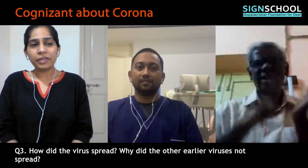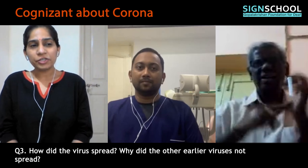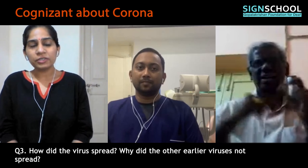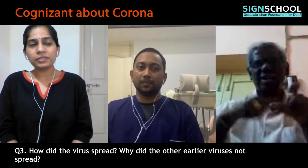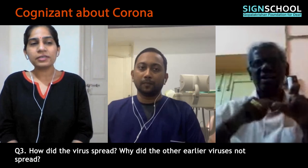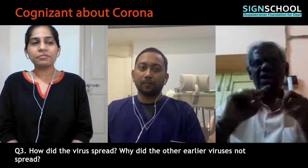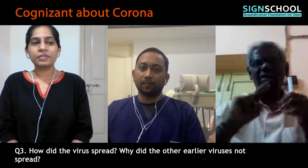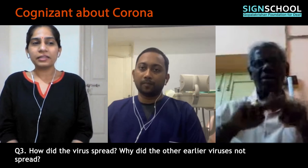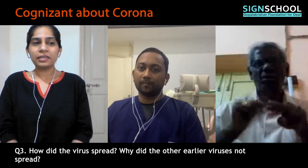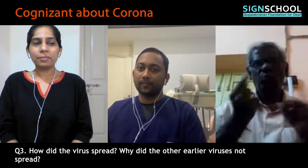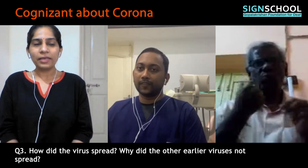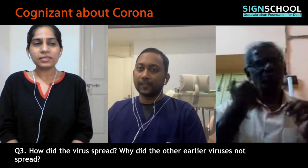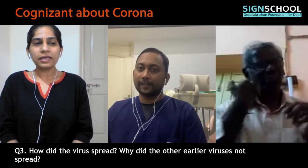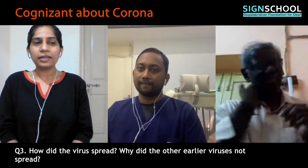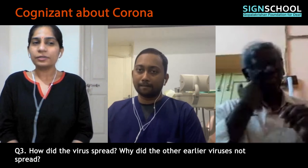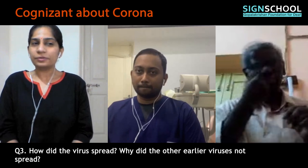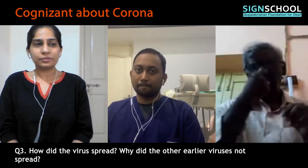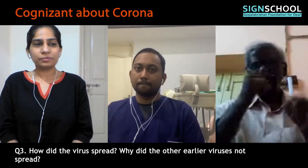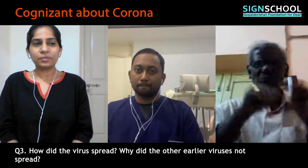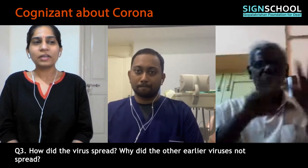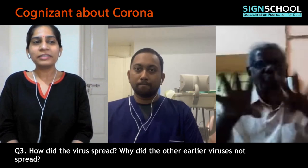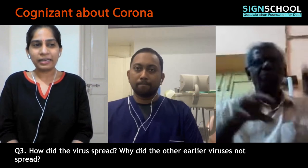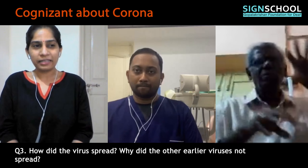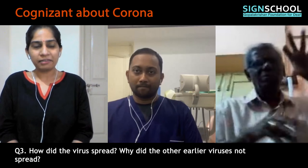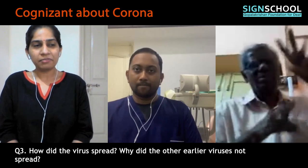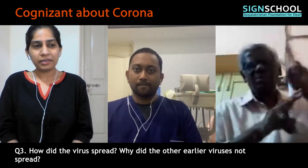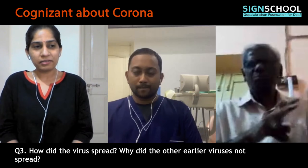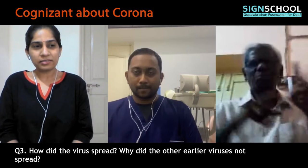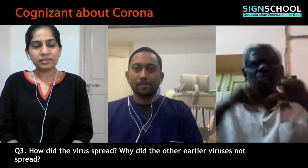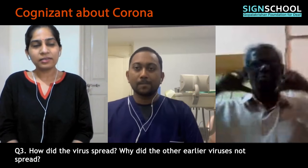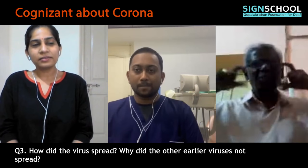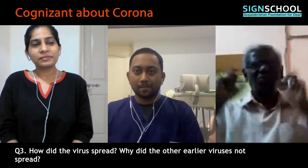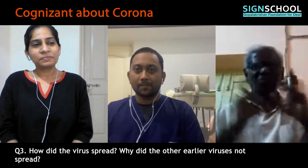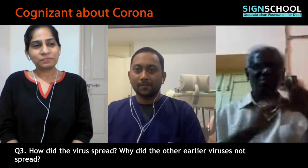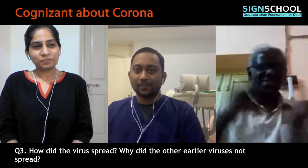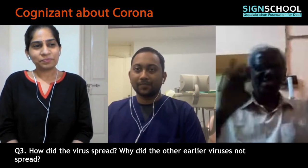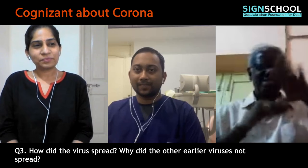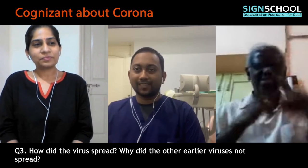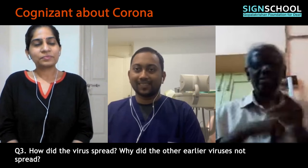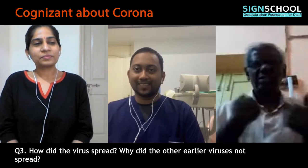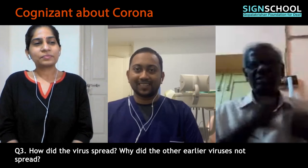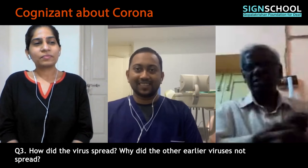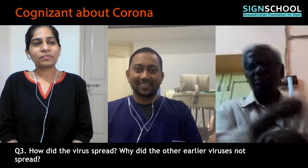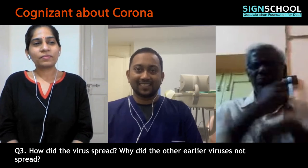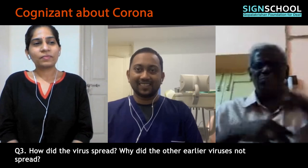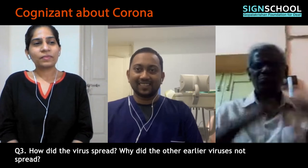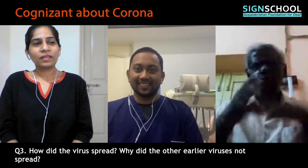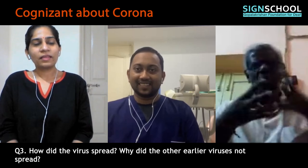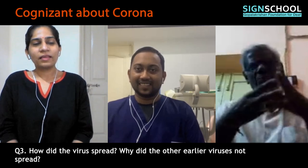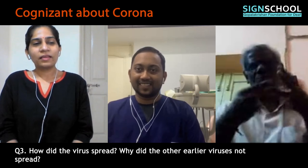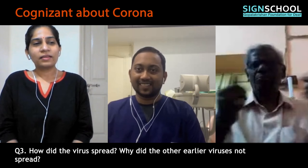medical professionals have done their best and contained that virus.